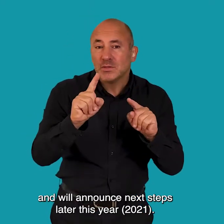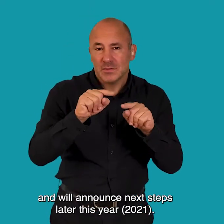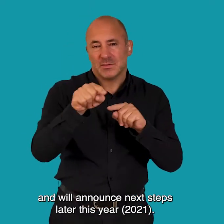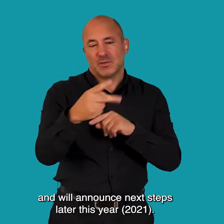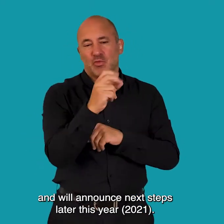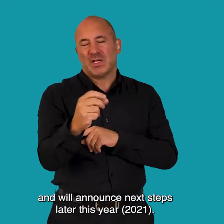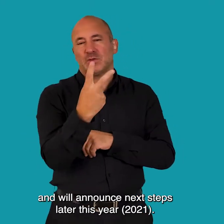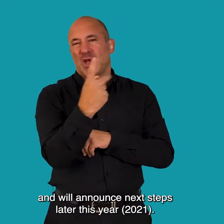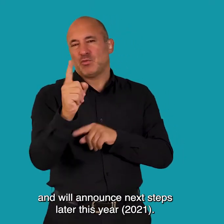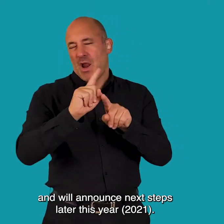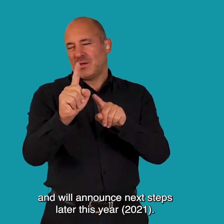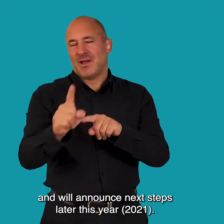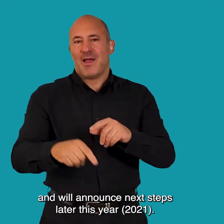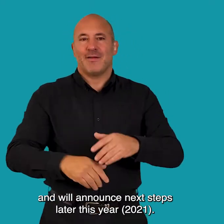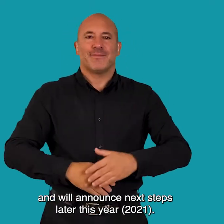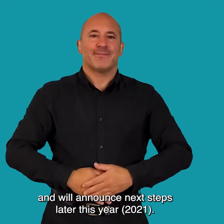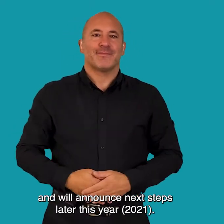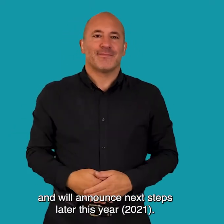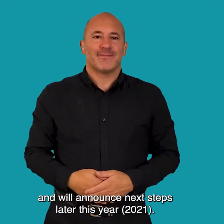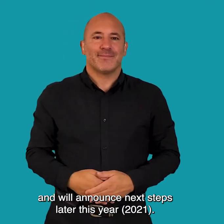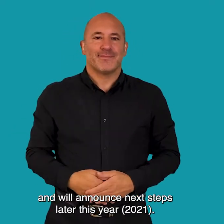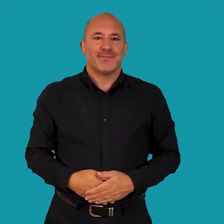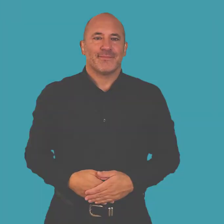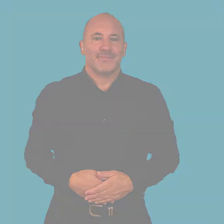this year, 2021.